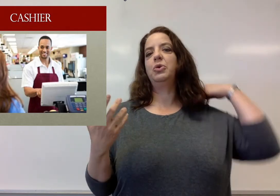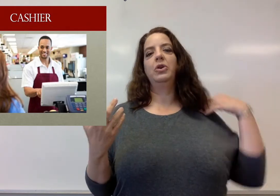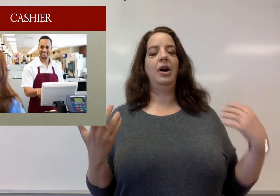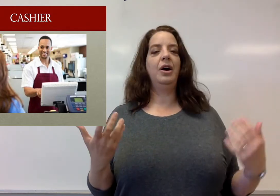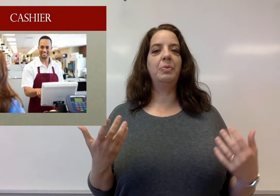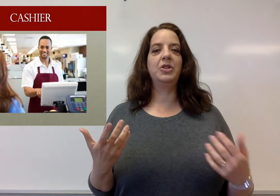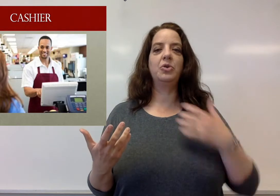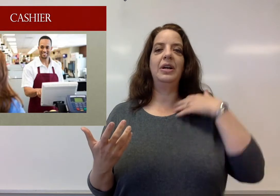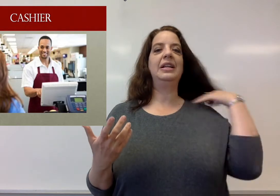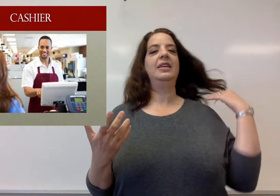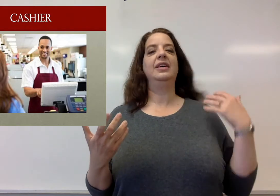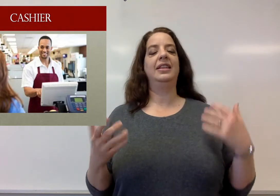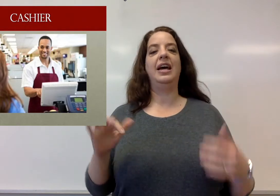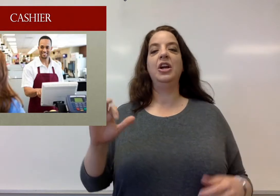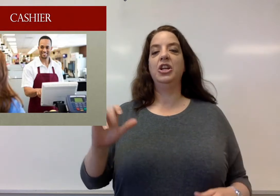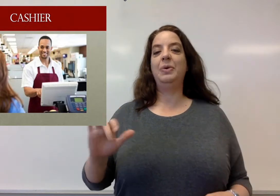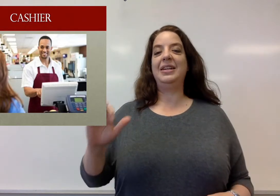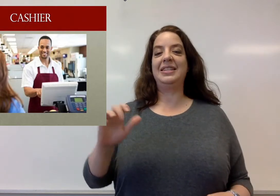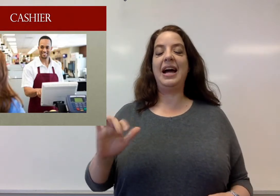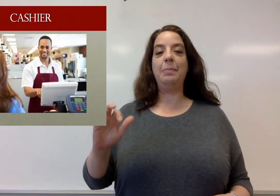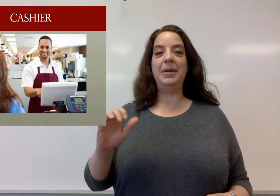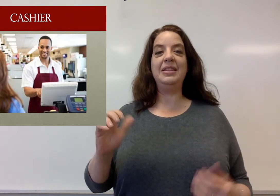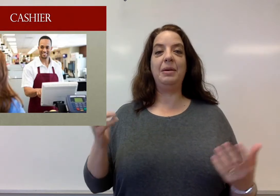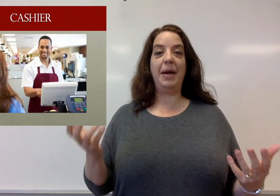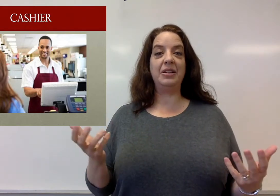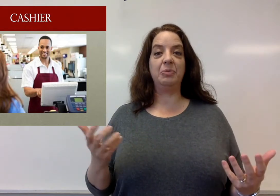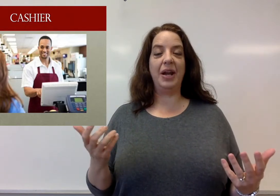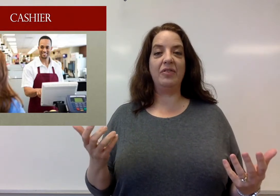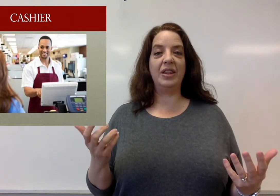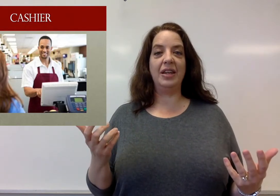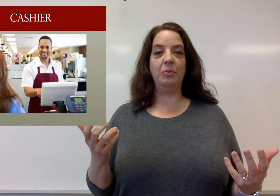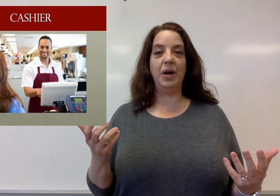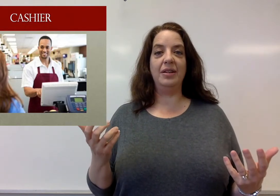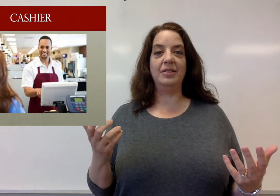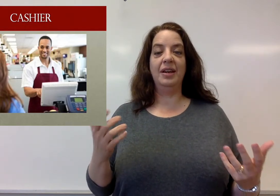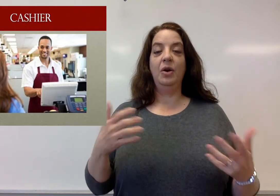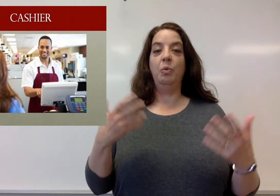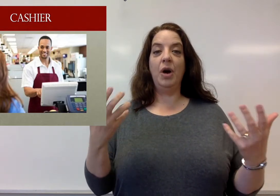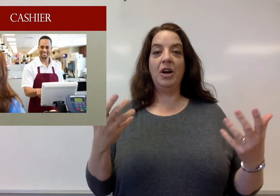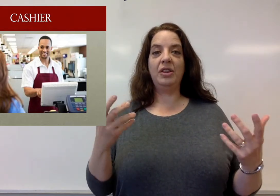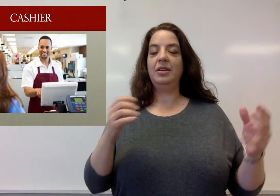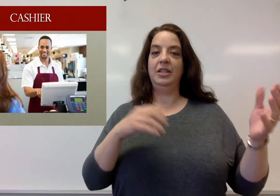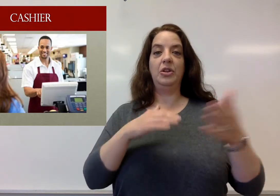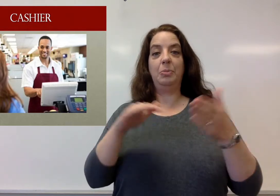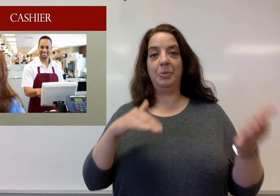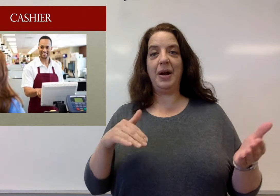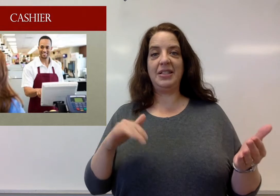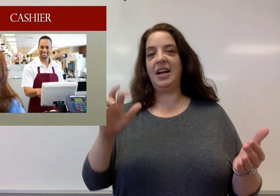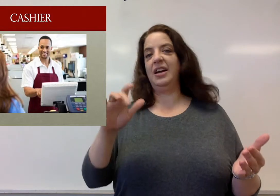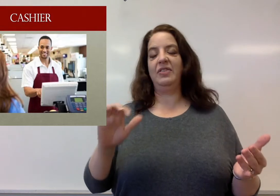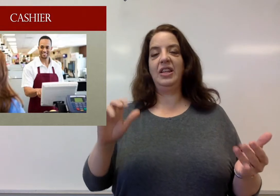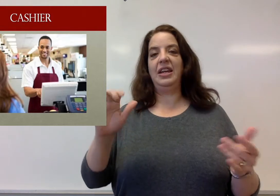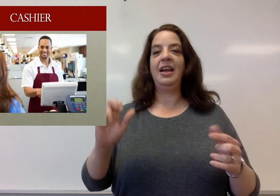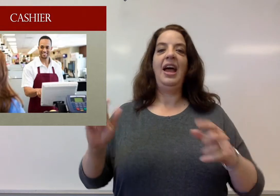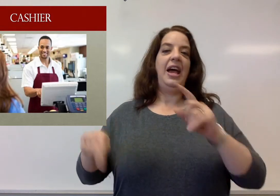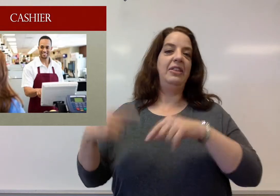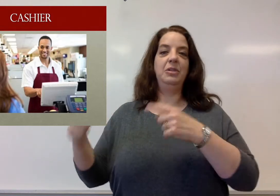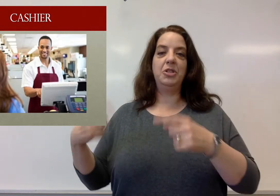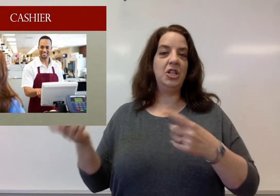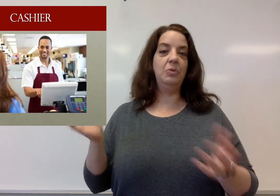or a hardware store or anything like that, you had to type in the amounts of what everything was worth, the price tag on everything, and then the machine would